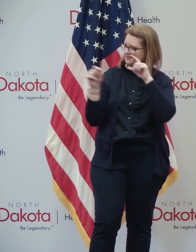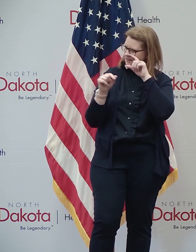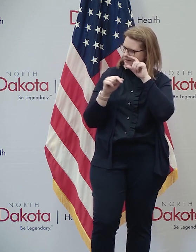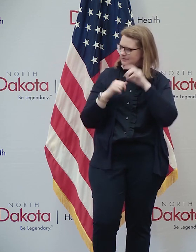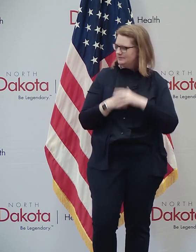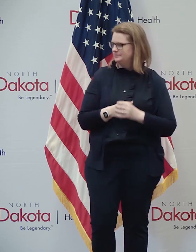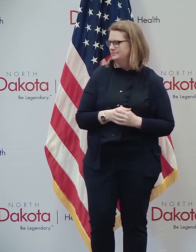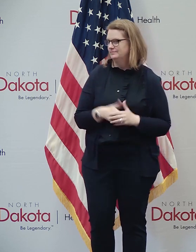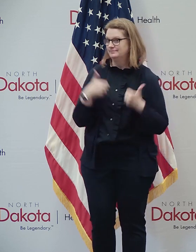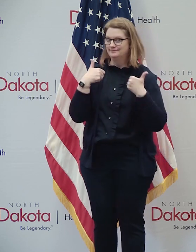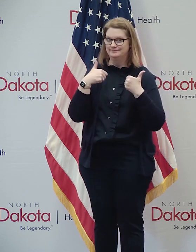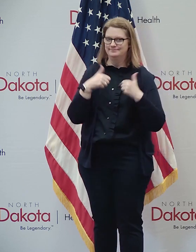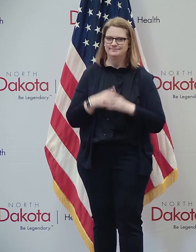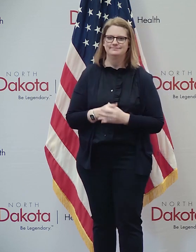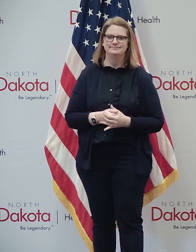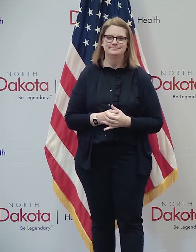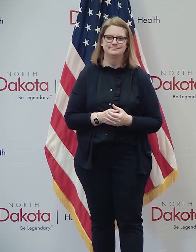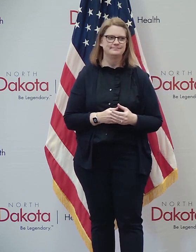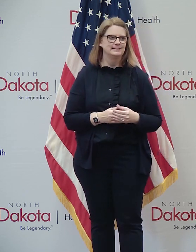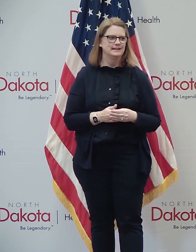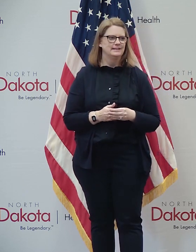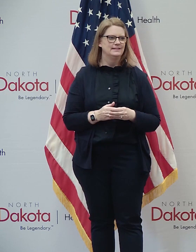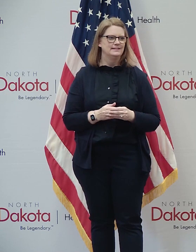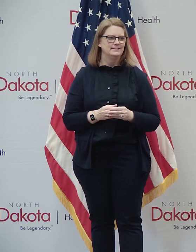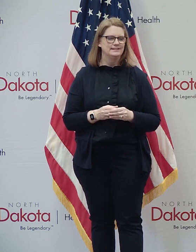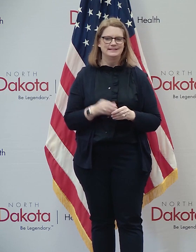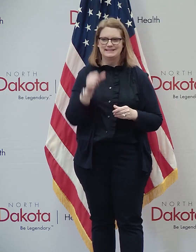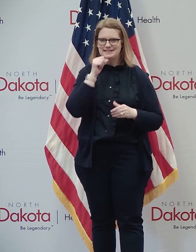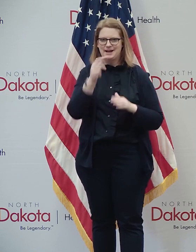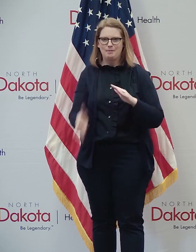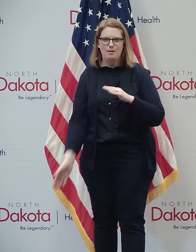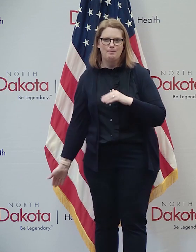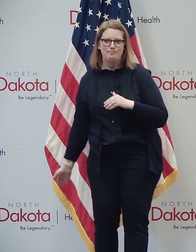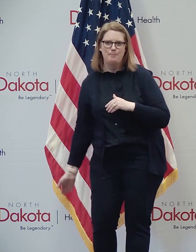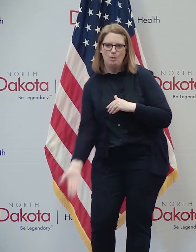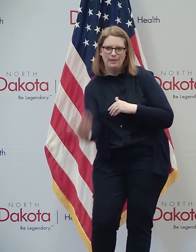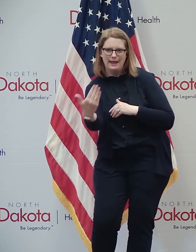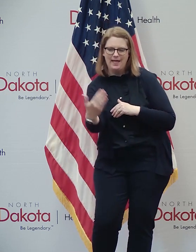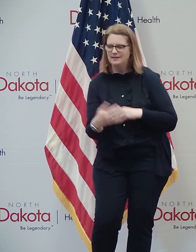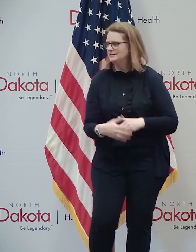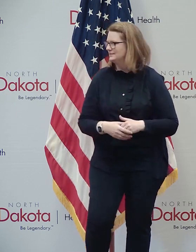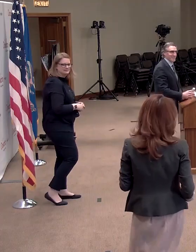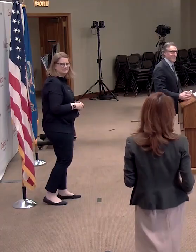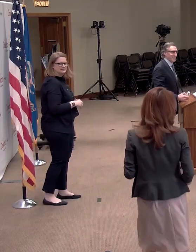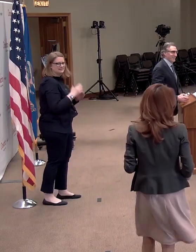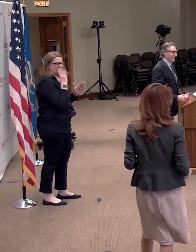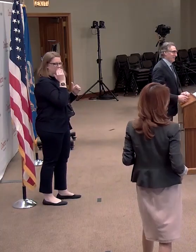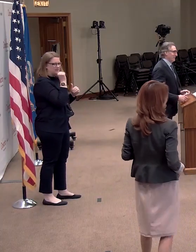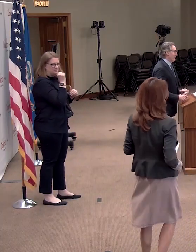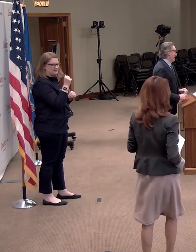I will have to check on the bowling alley and what groups they fall in. But that's one we can get back to you.